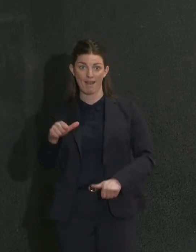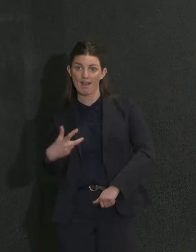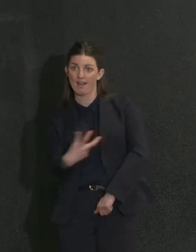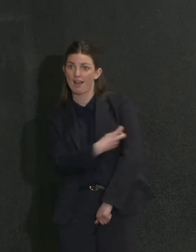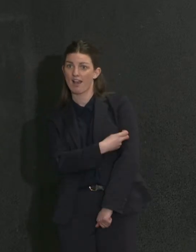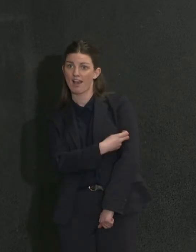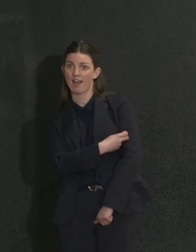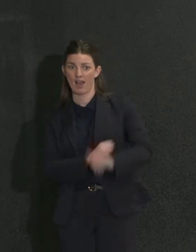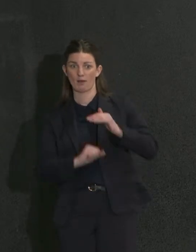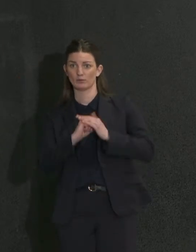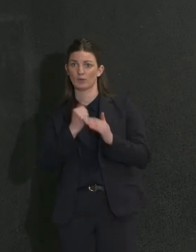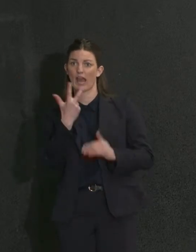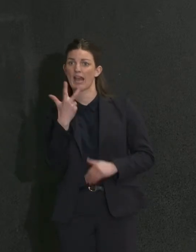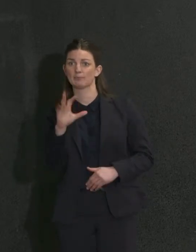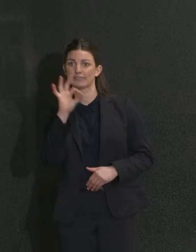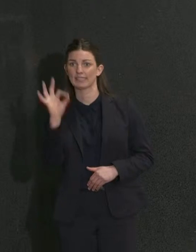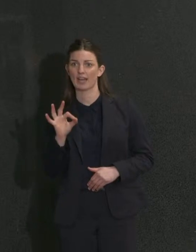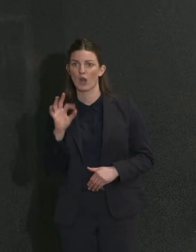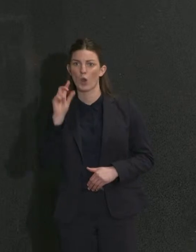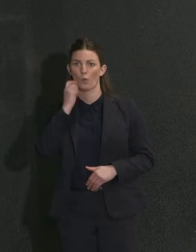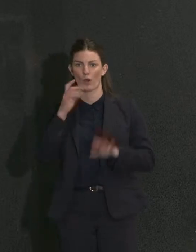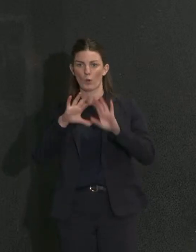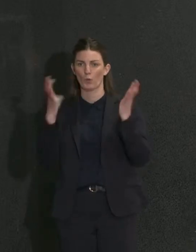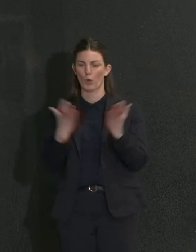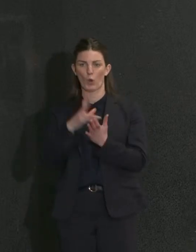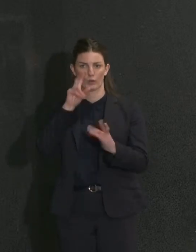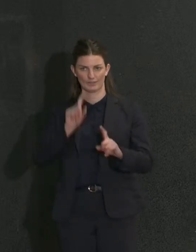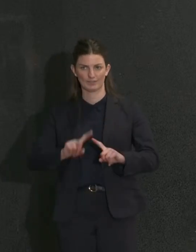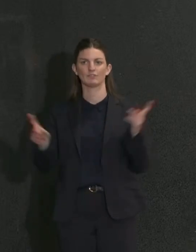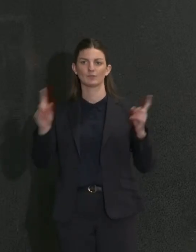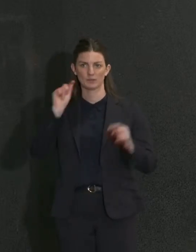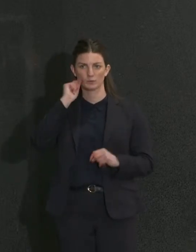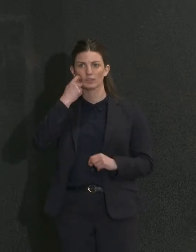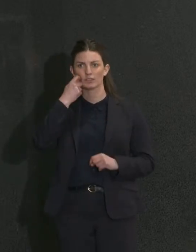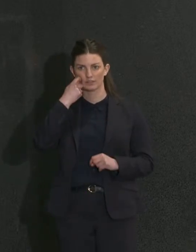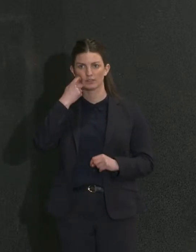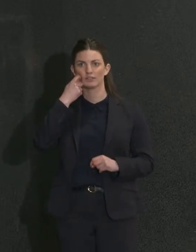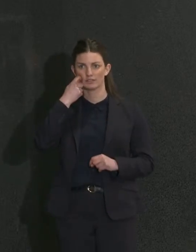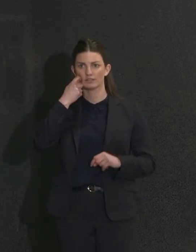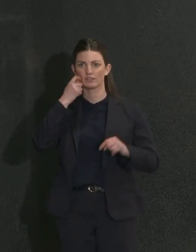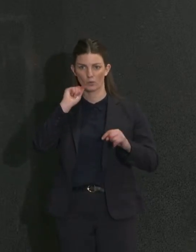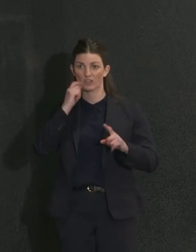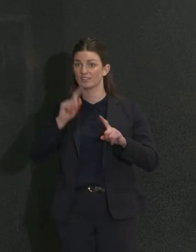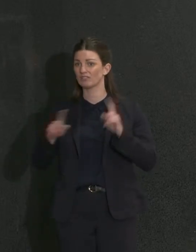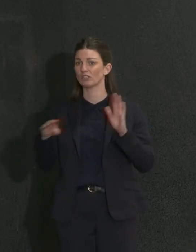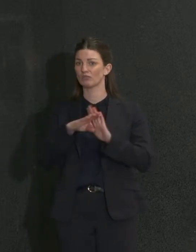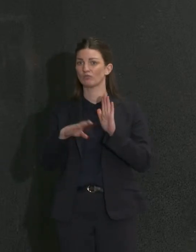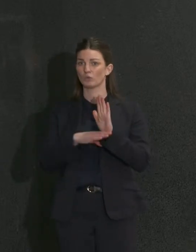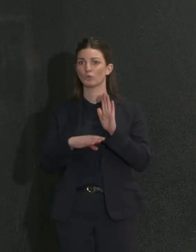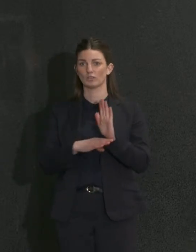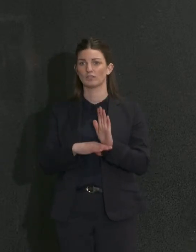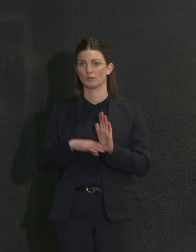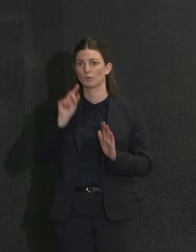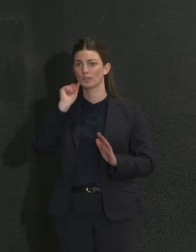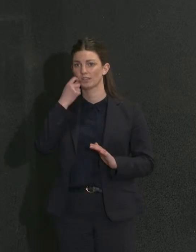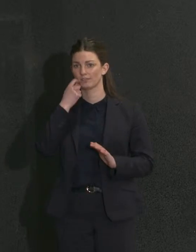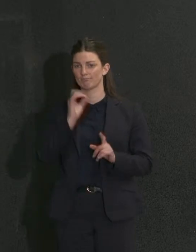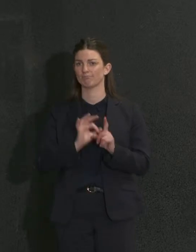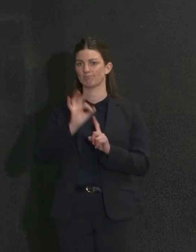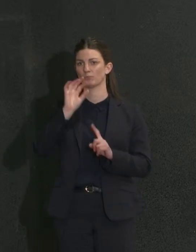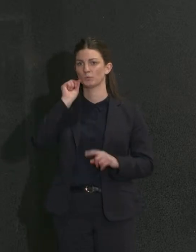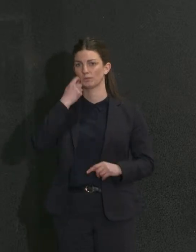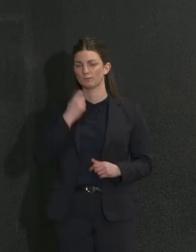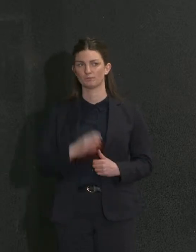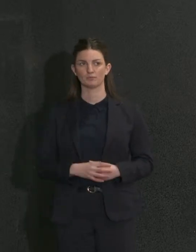when there'll be a very different set of rules, and we'll be much closer to what we would all regard as normal. A lot of people were saying